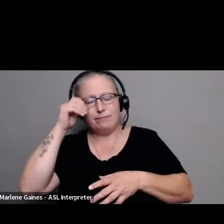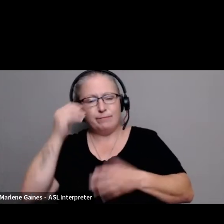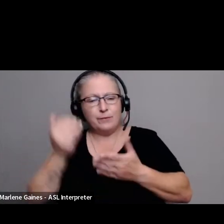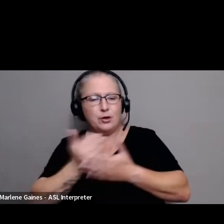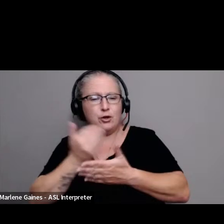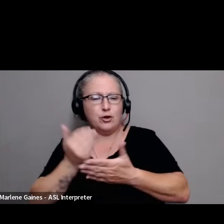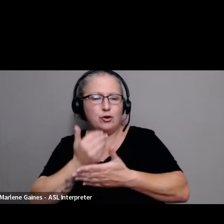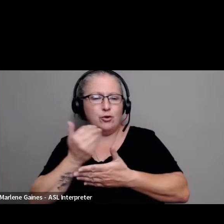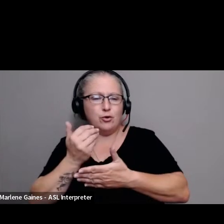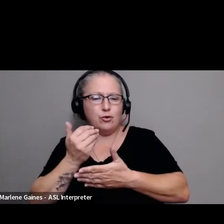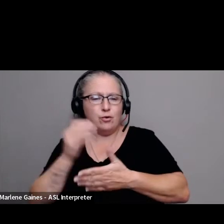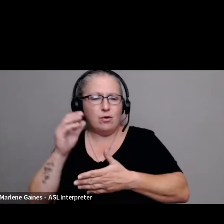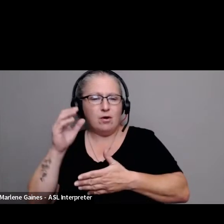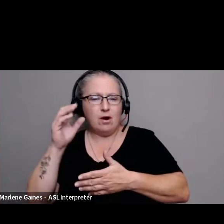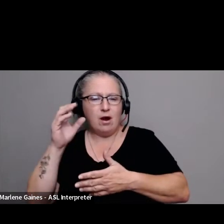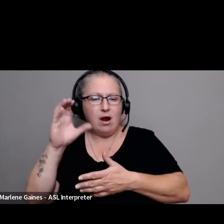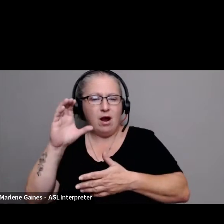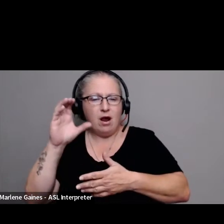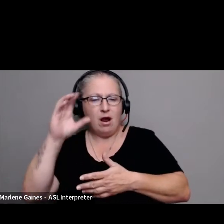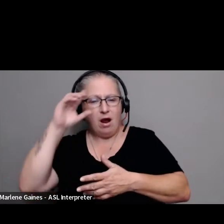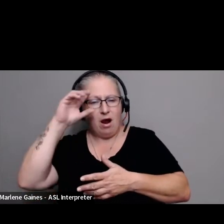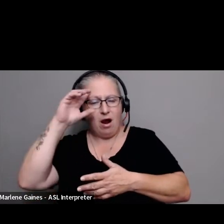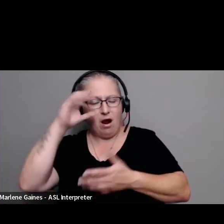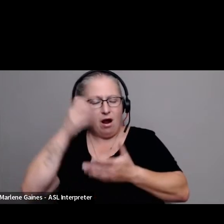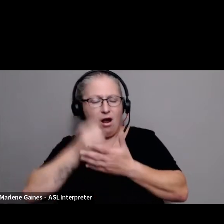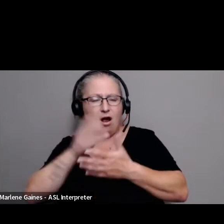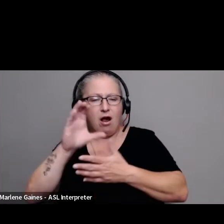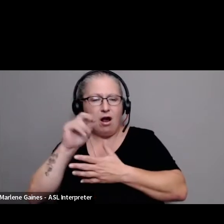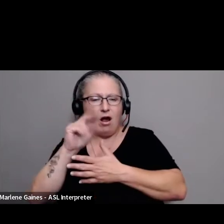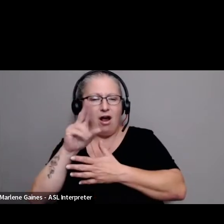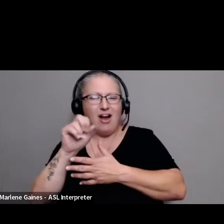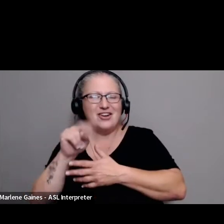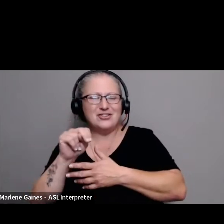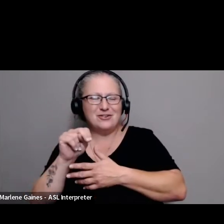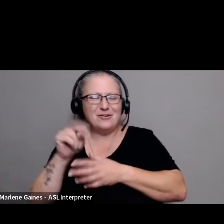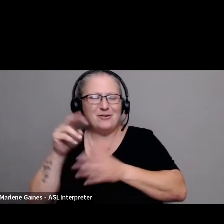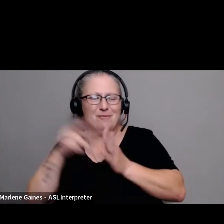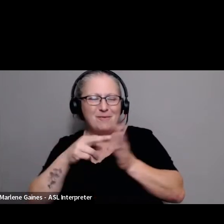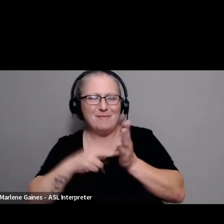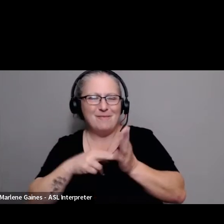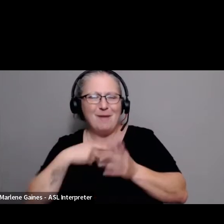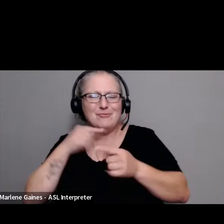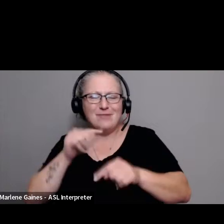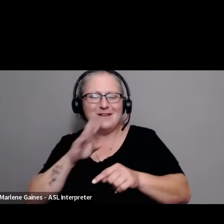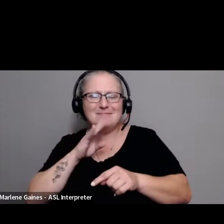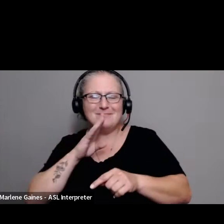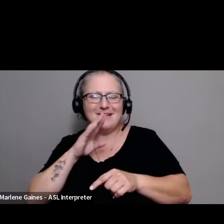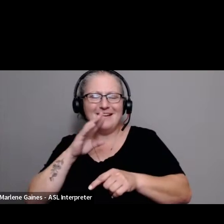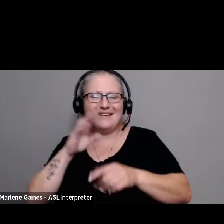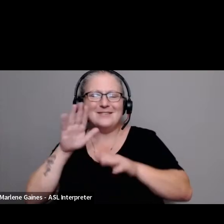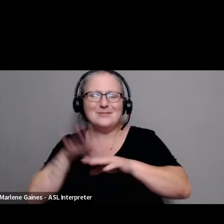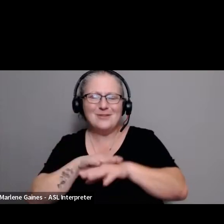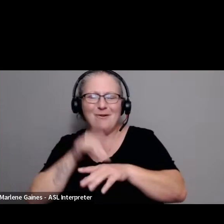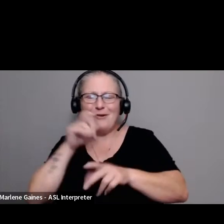new concussion protocol. And I'm speaking slowly so I don't rush these people this week.